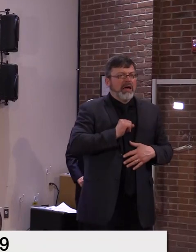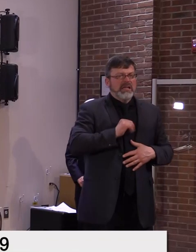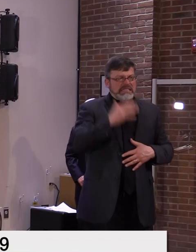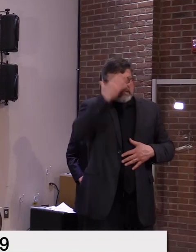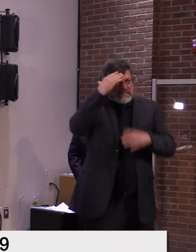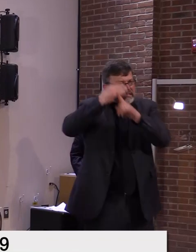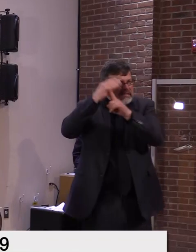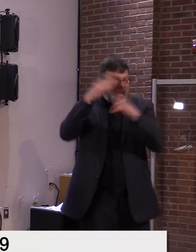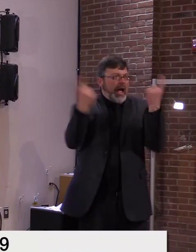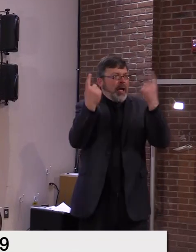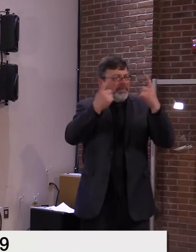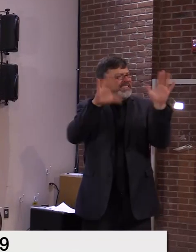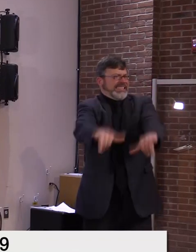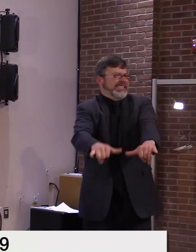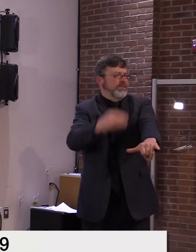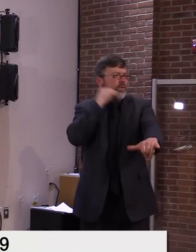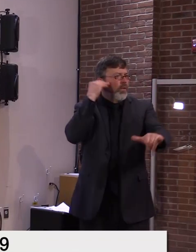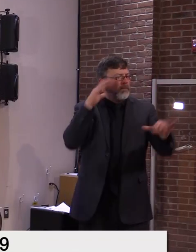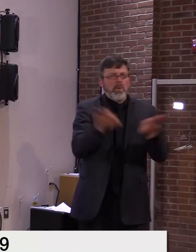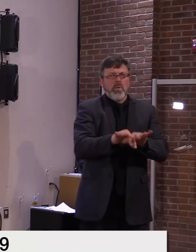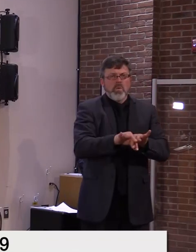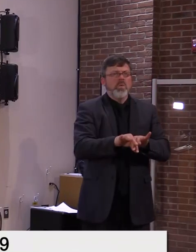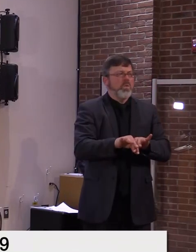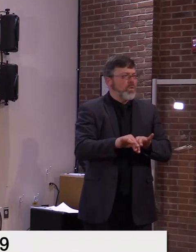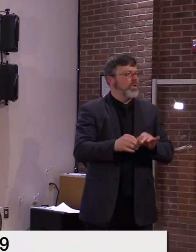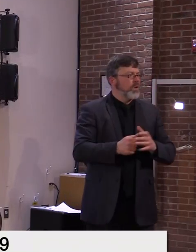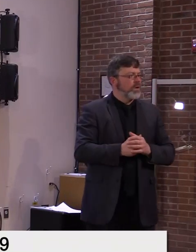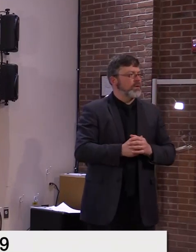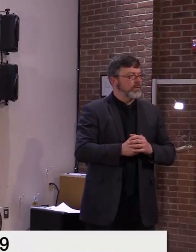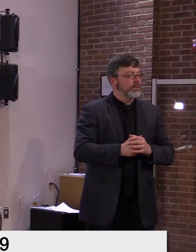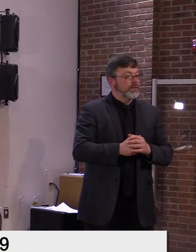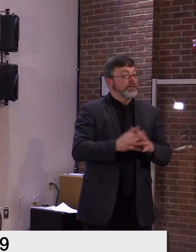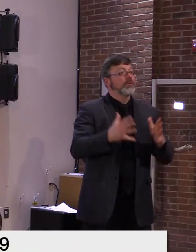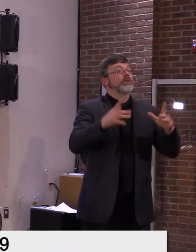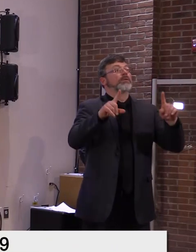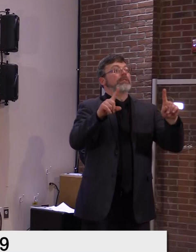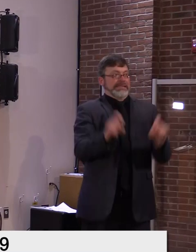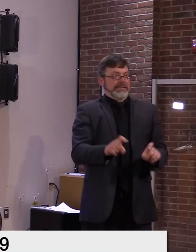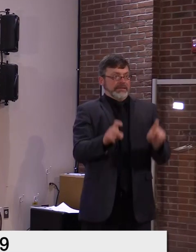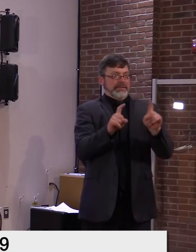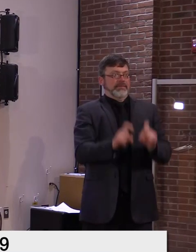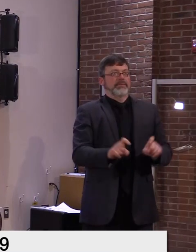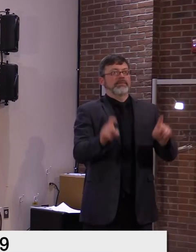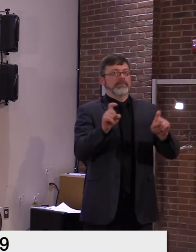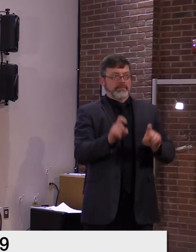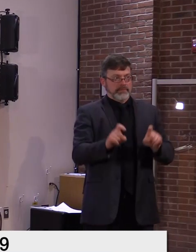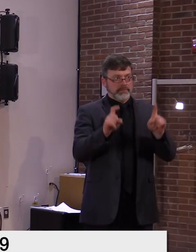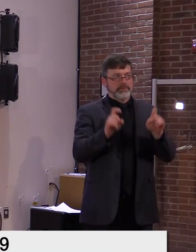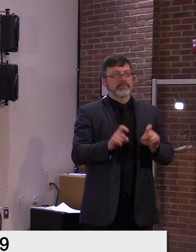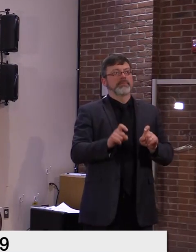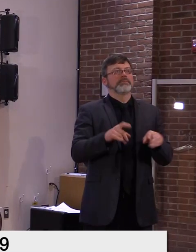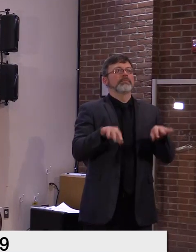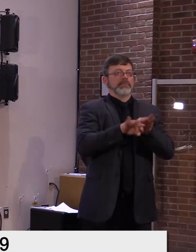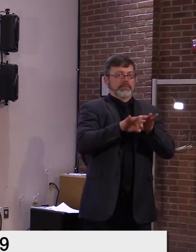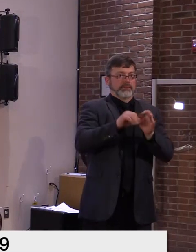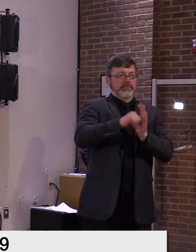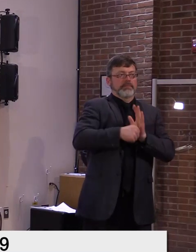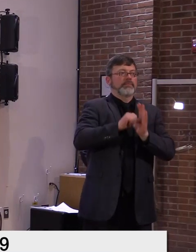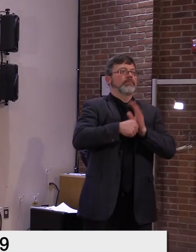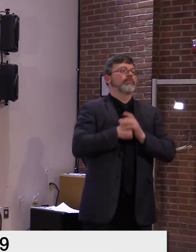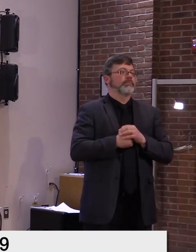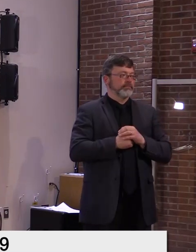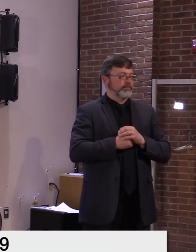and protected. As the governor said on Tuesday, we believe the testing strategy will be easy to